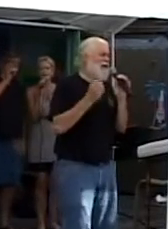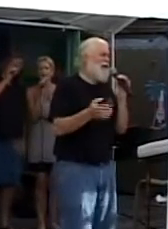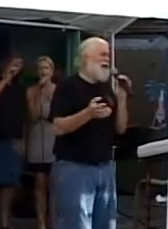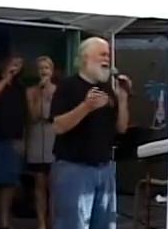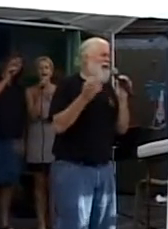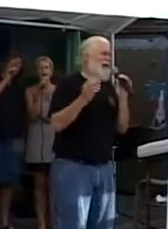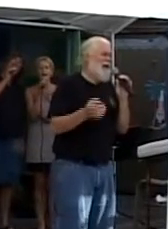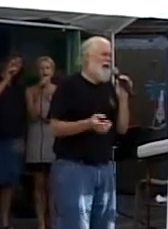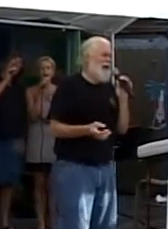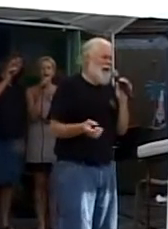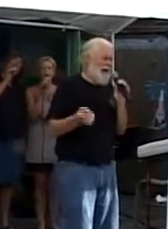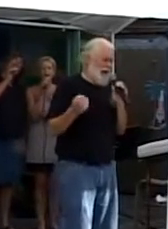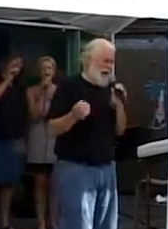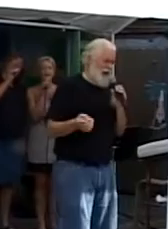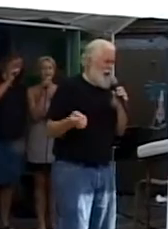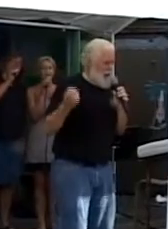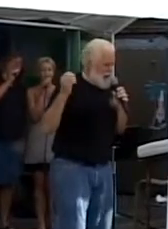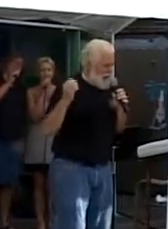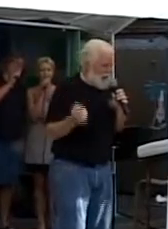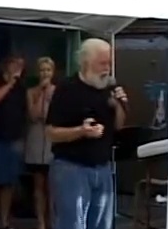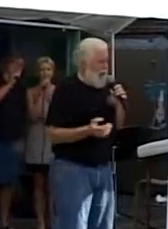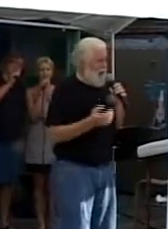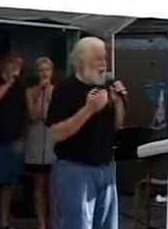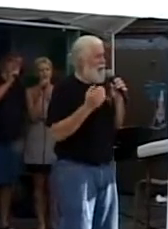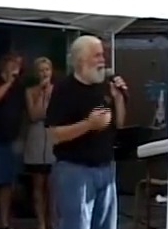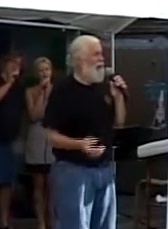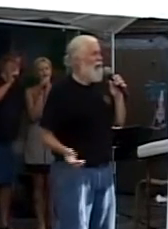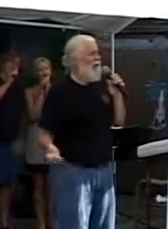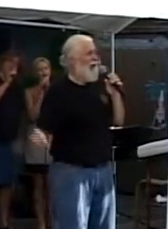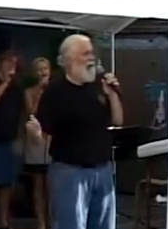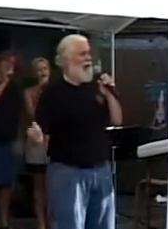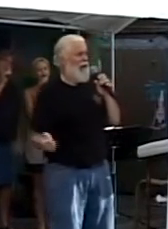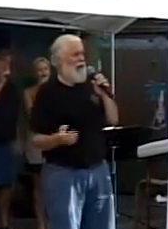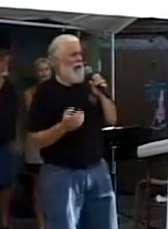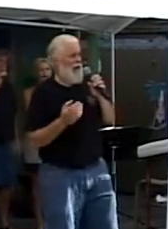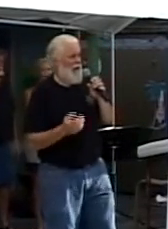great, how great is our